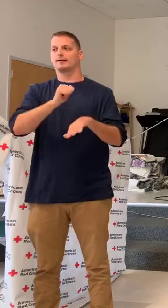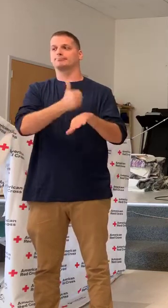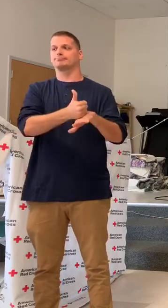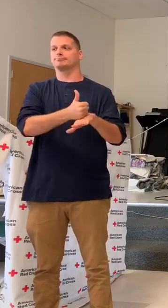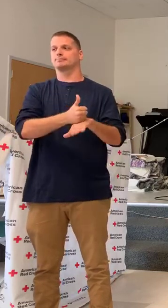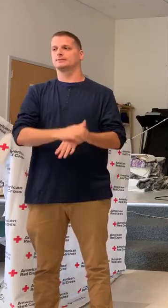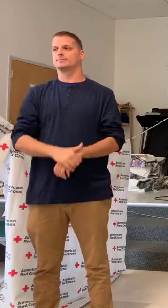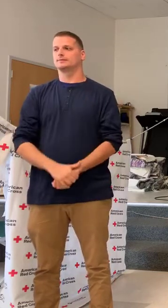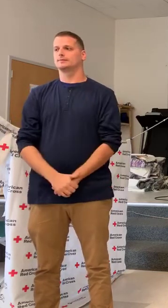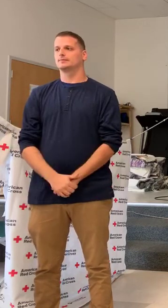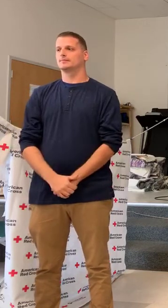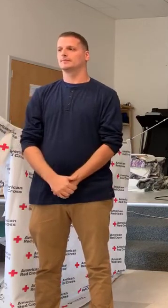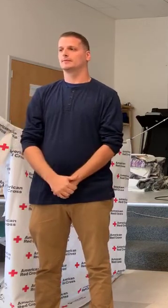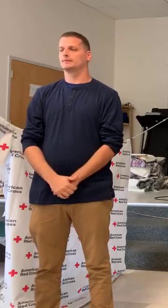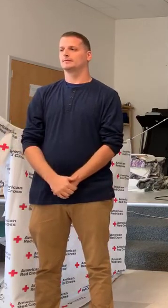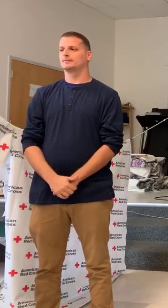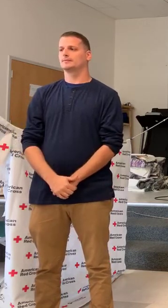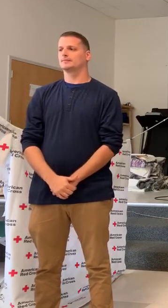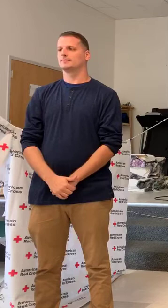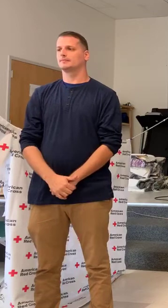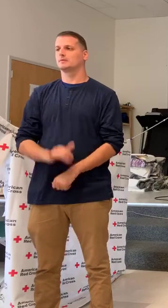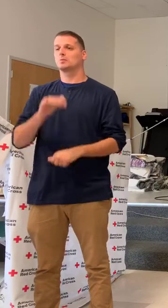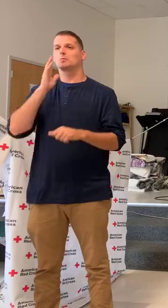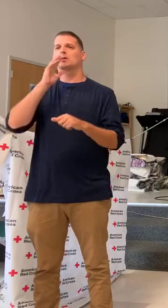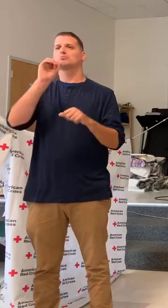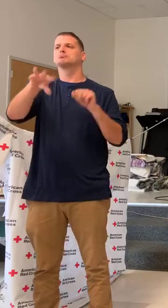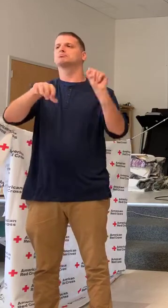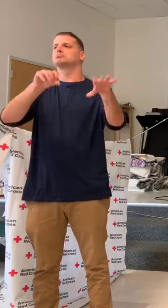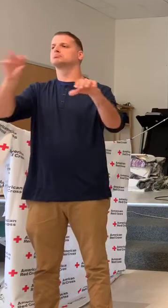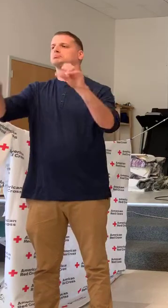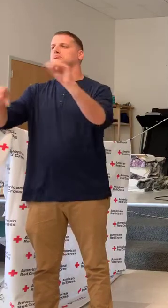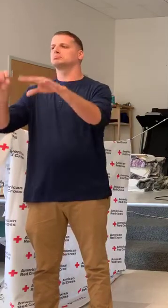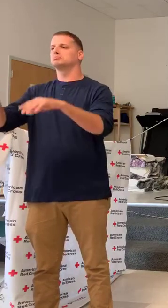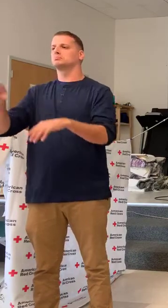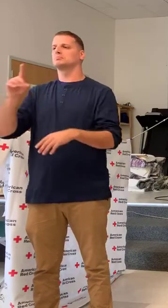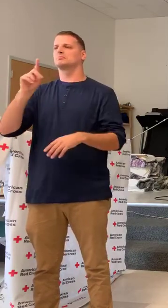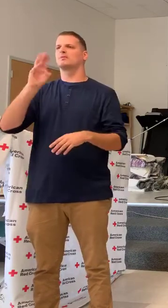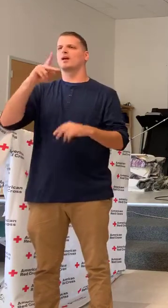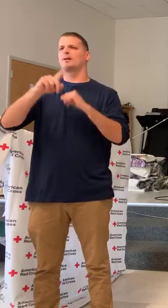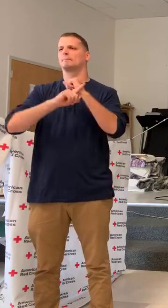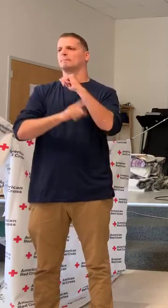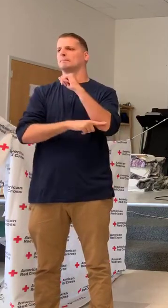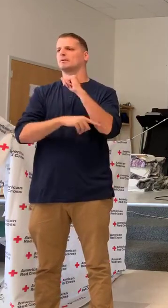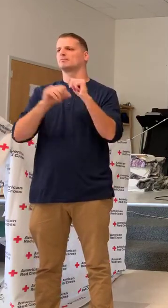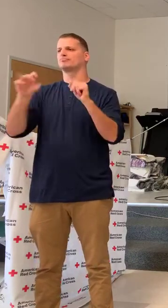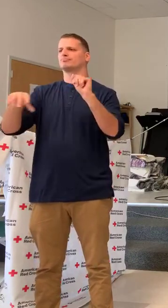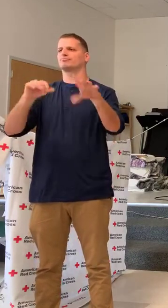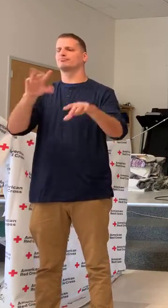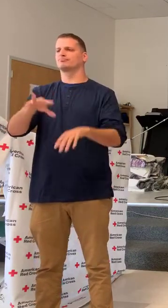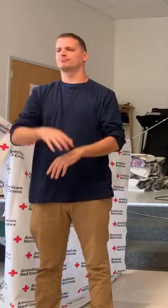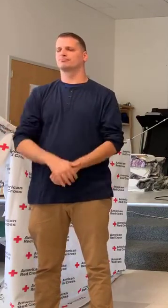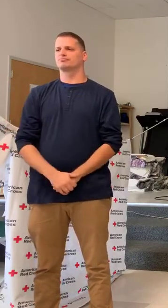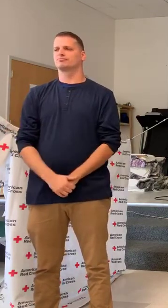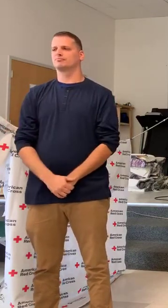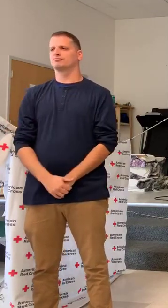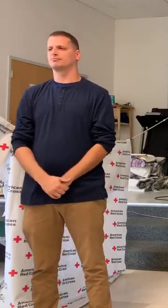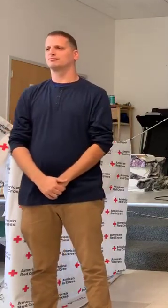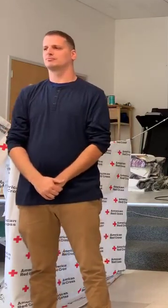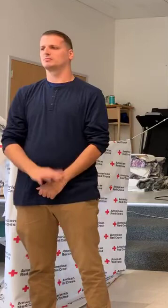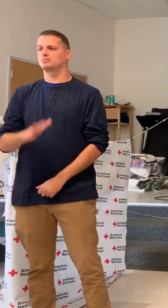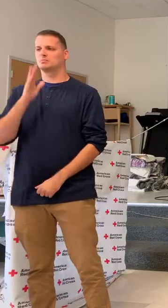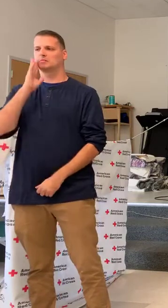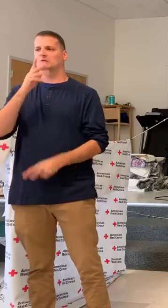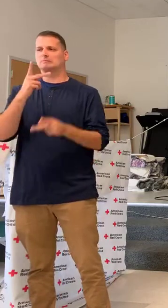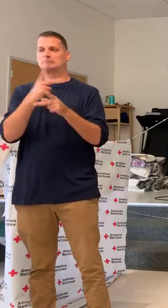sites that we can take things to will be open, but what we're gonna try to do, and I've been working with Assemblymember Bovey about it, is on Sockeye, we brought